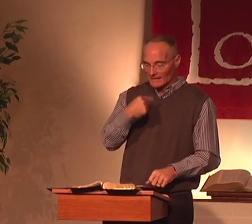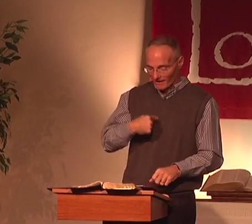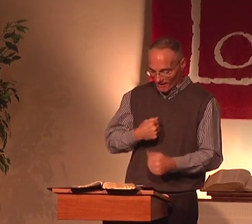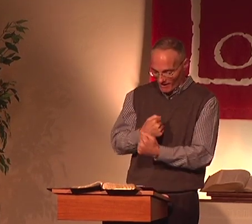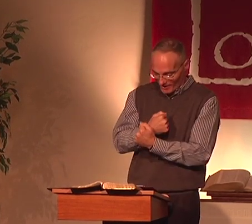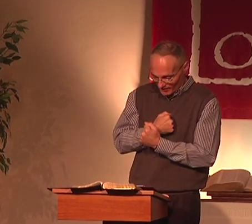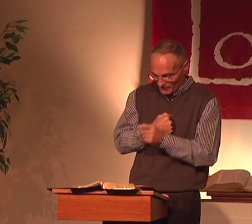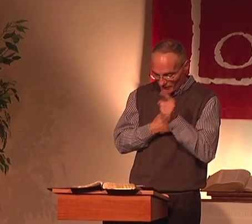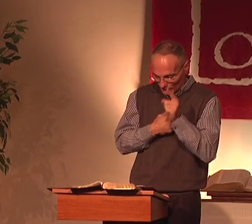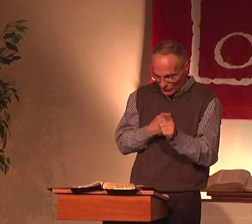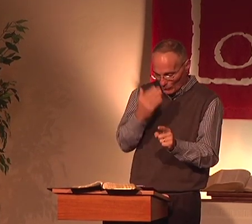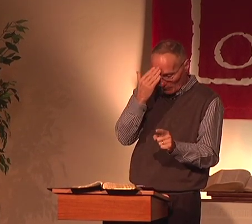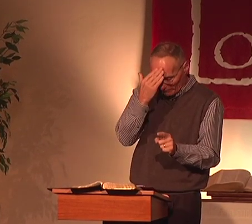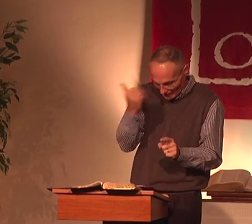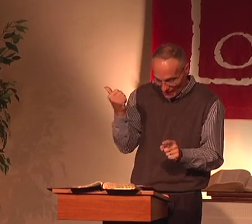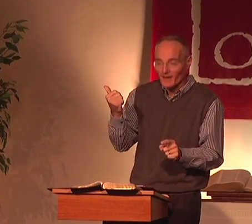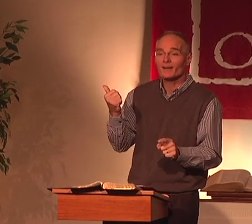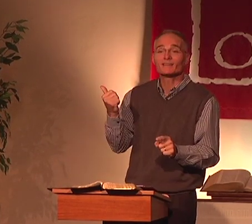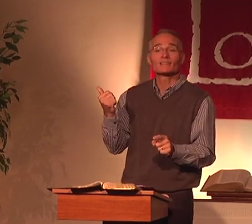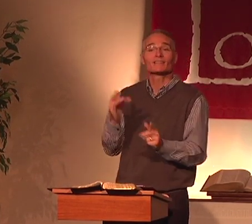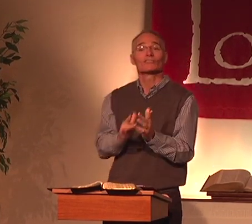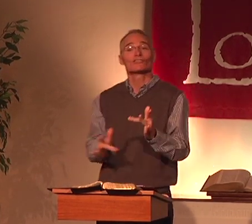Paul could Say I love You Because